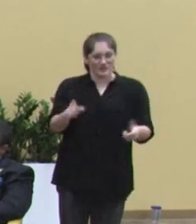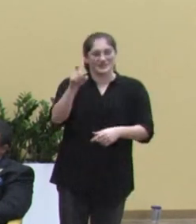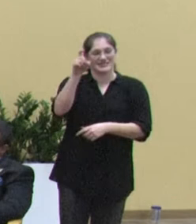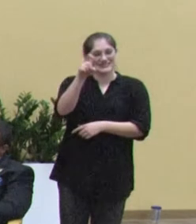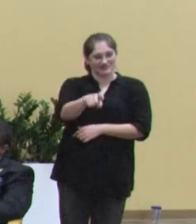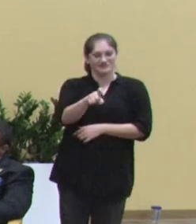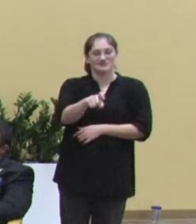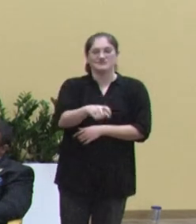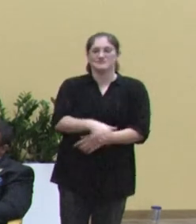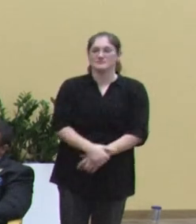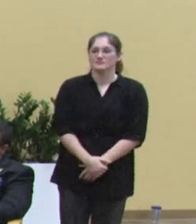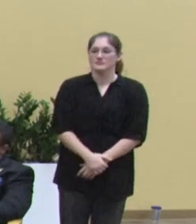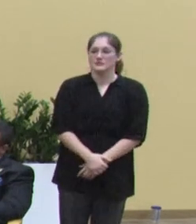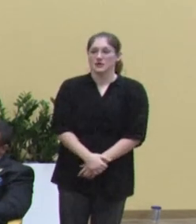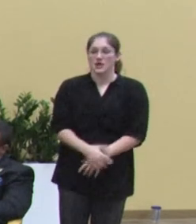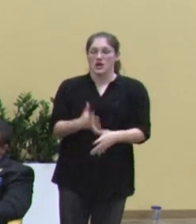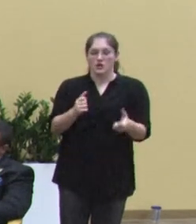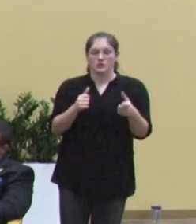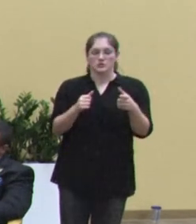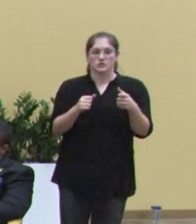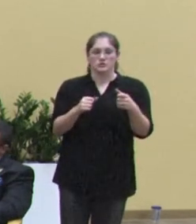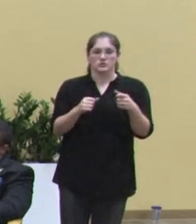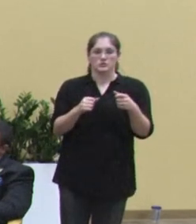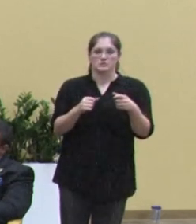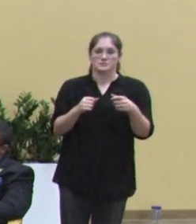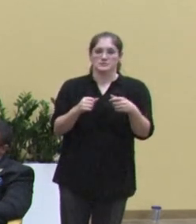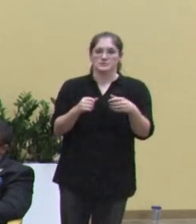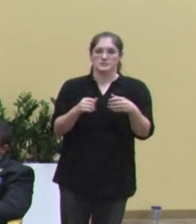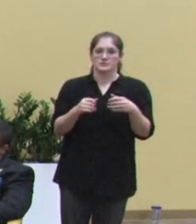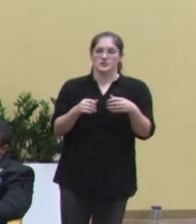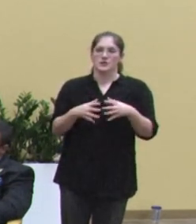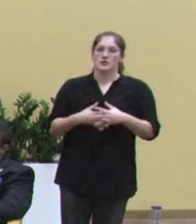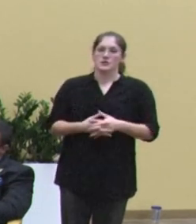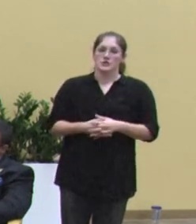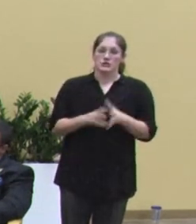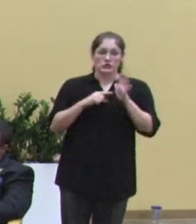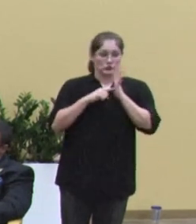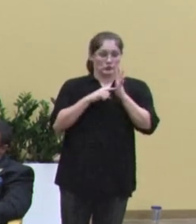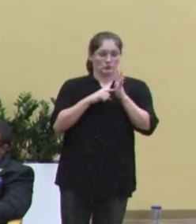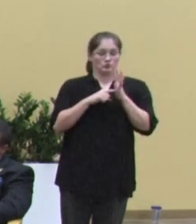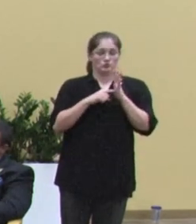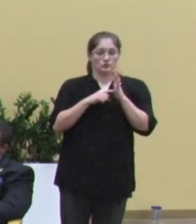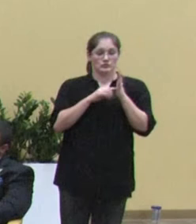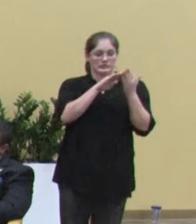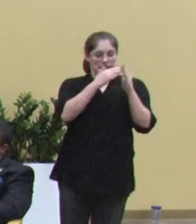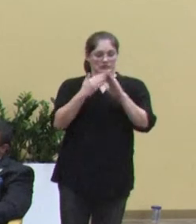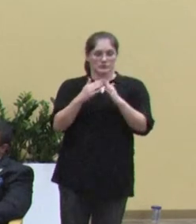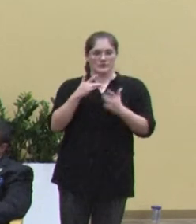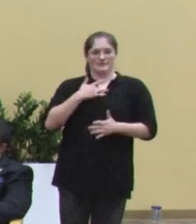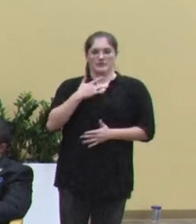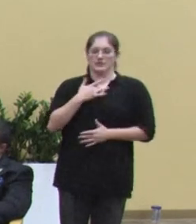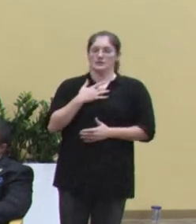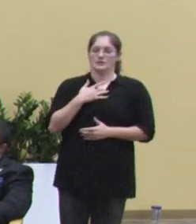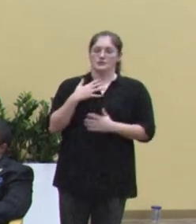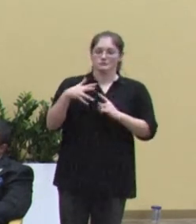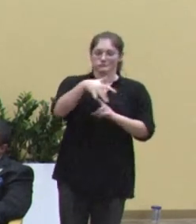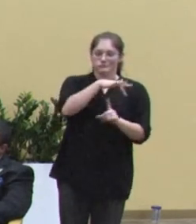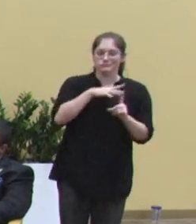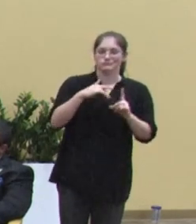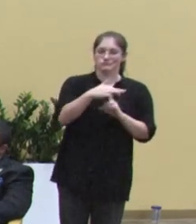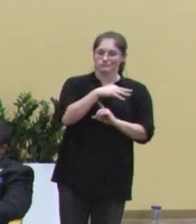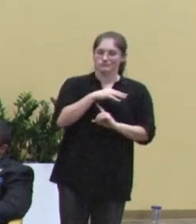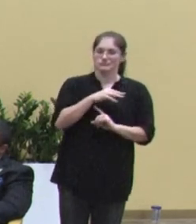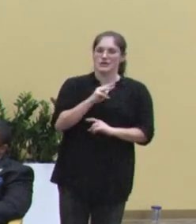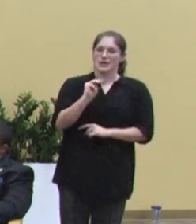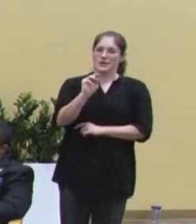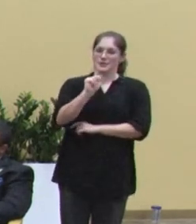And that's something that I want to promote in the chamber, right? I'm creating that community feeling, right? When Dr. King